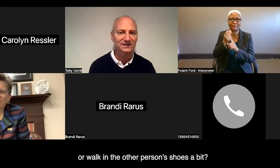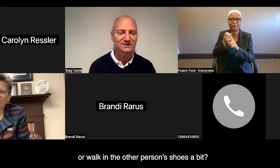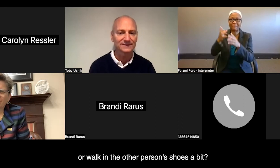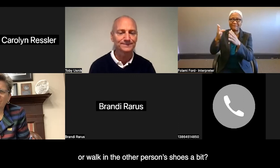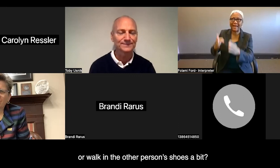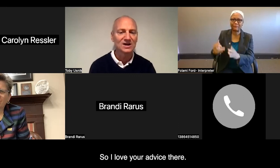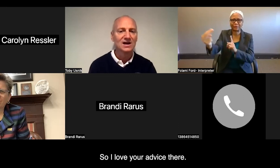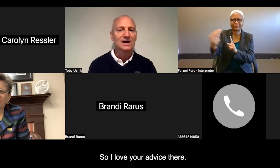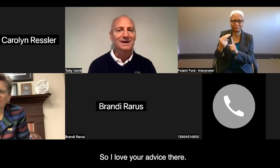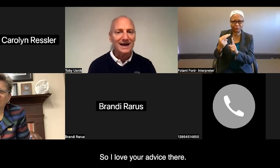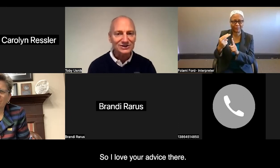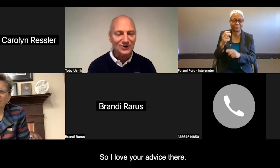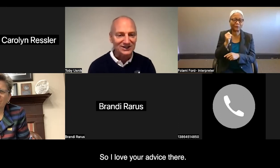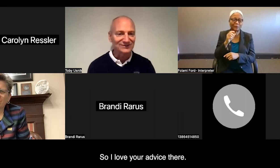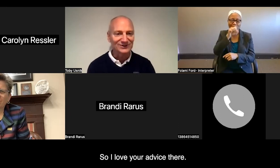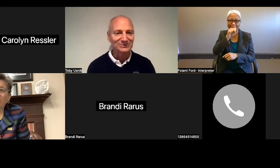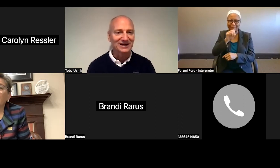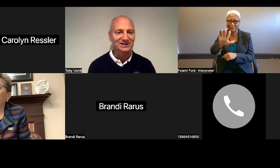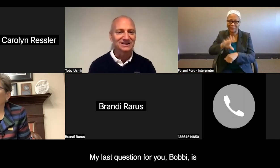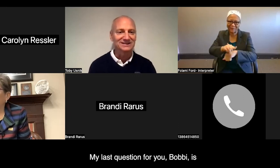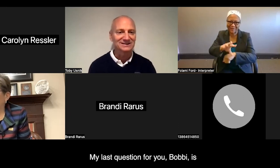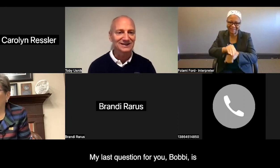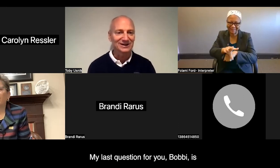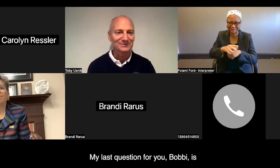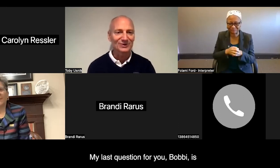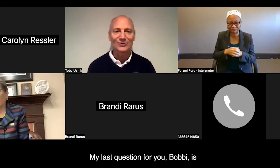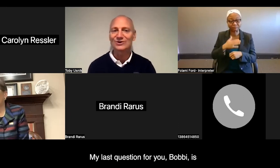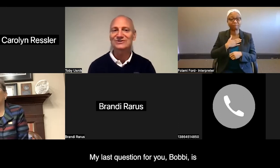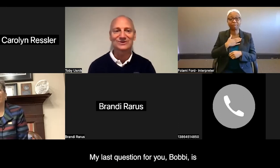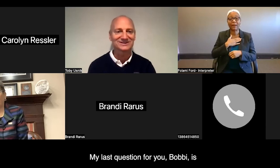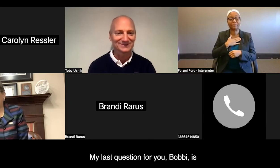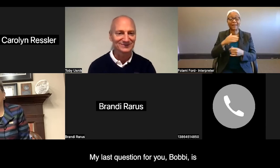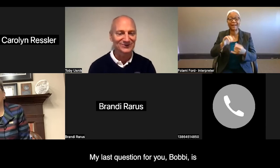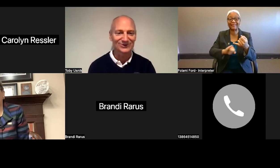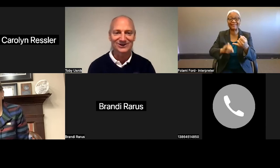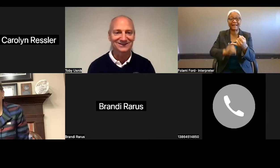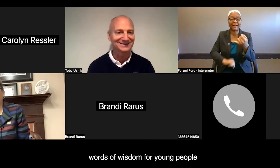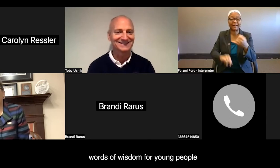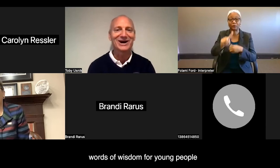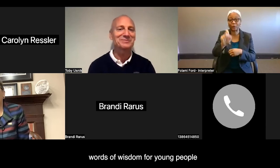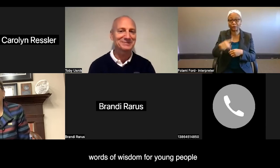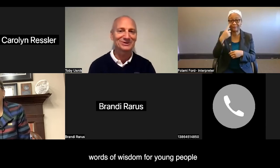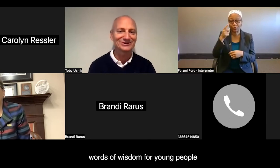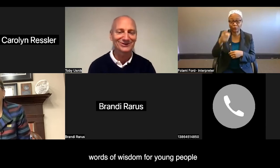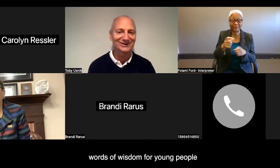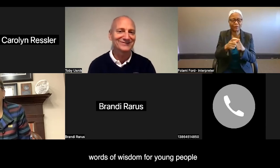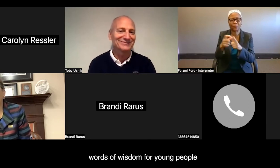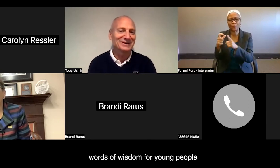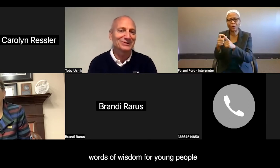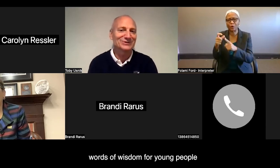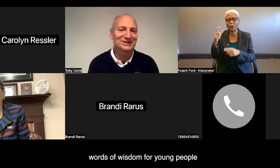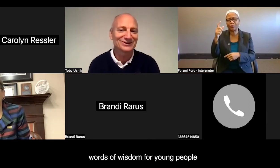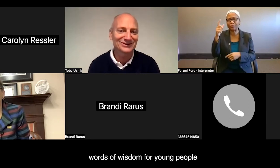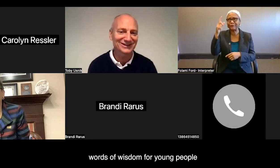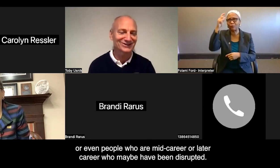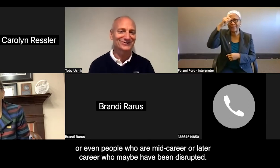love your advice there. My last question for you, Bobby, is words of wisdom for young people, or even